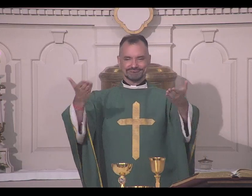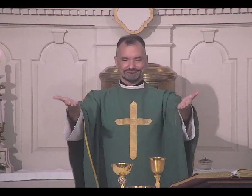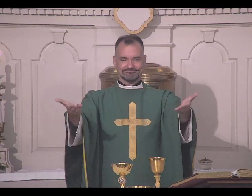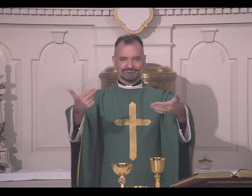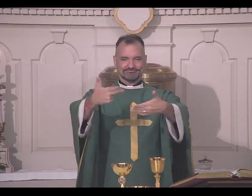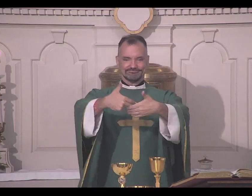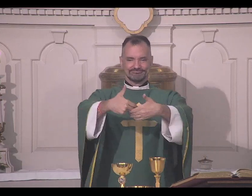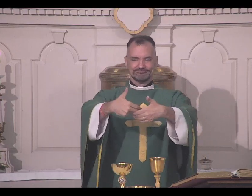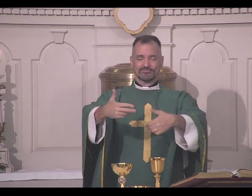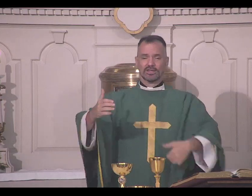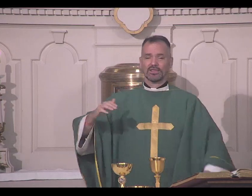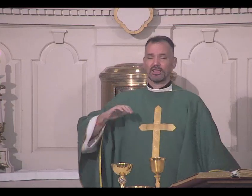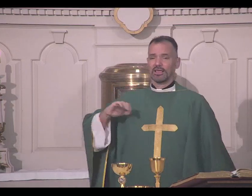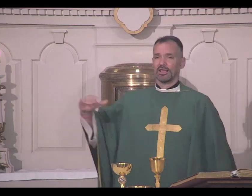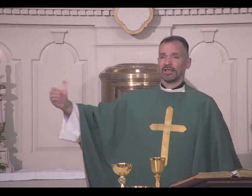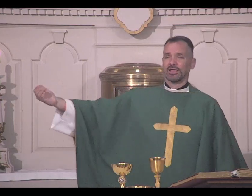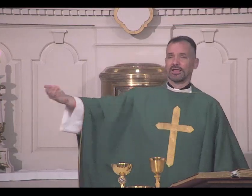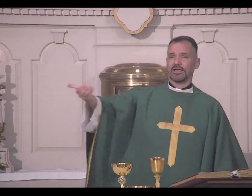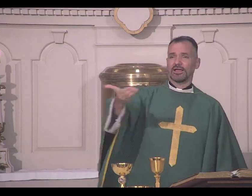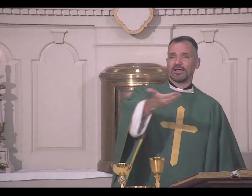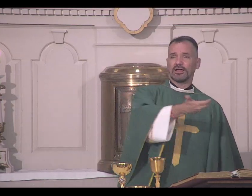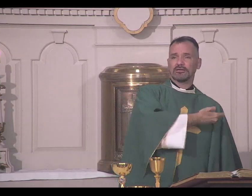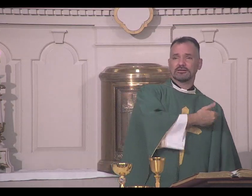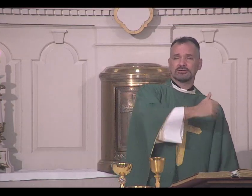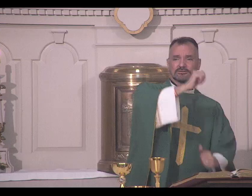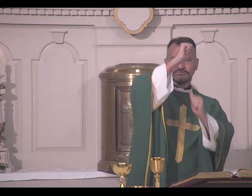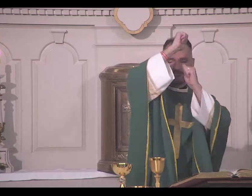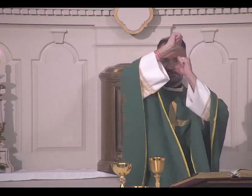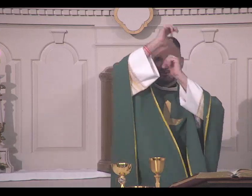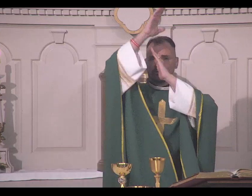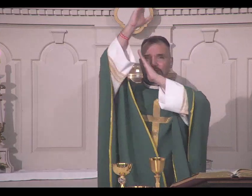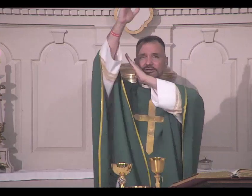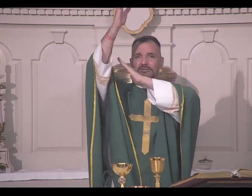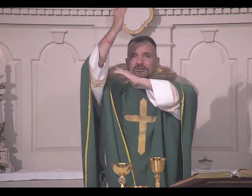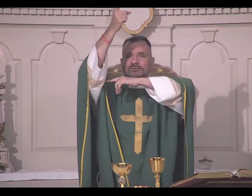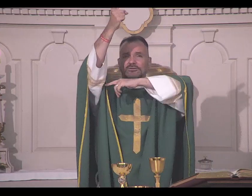Our Father, who art in heaven,